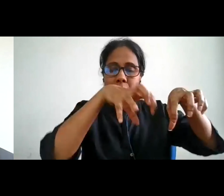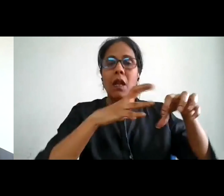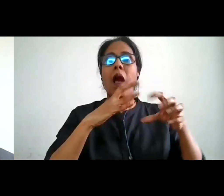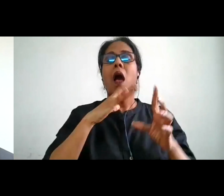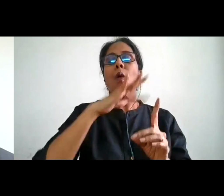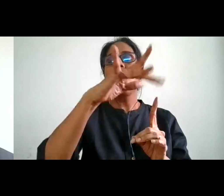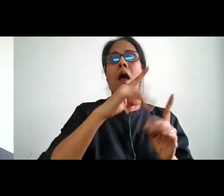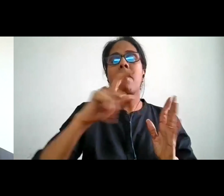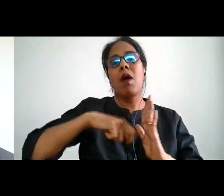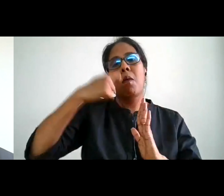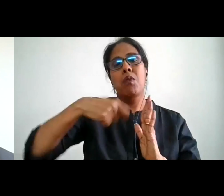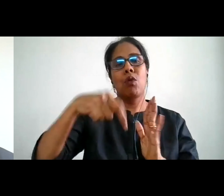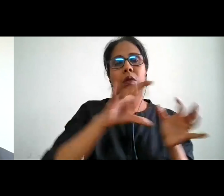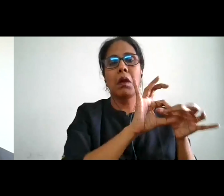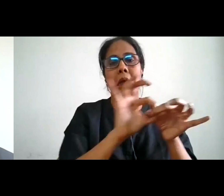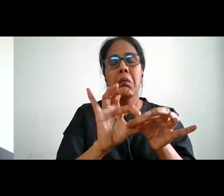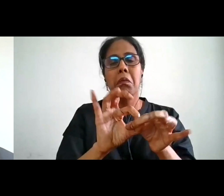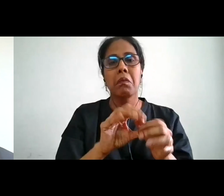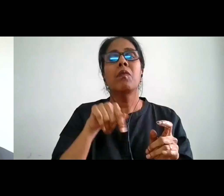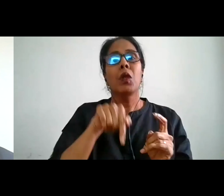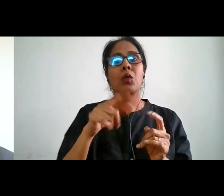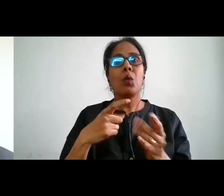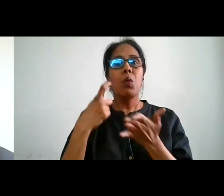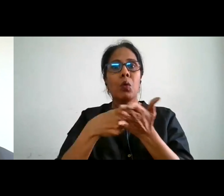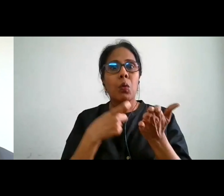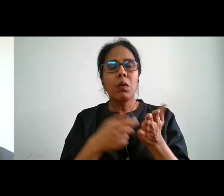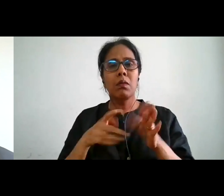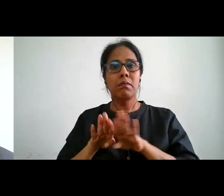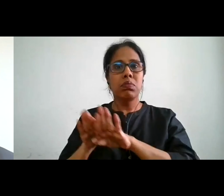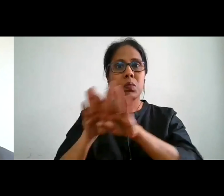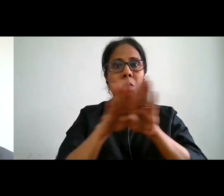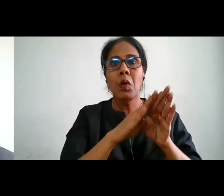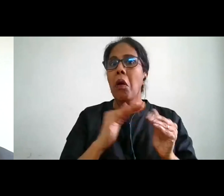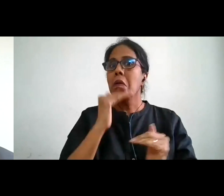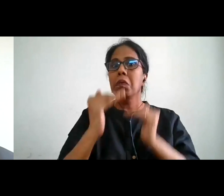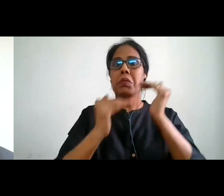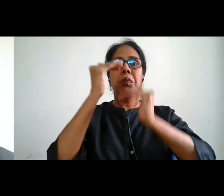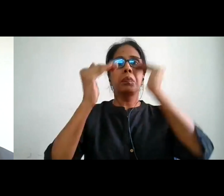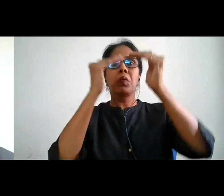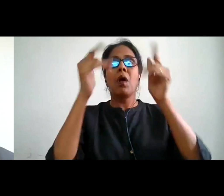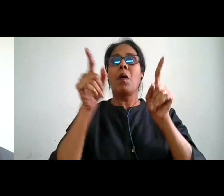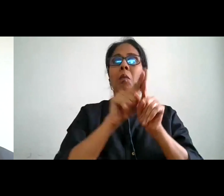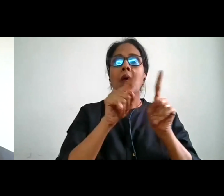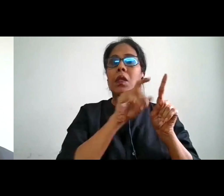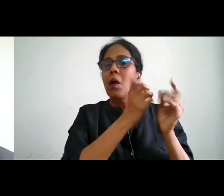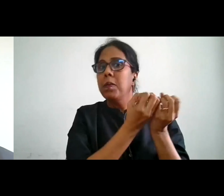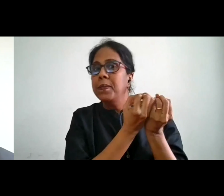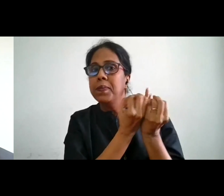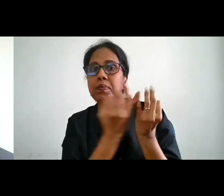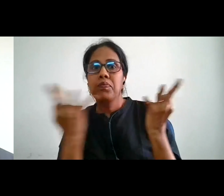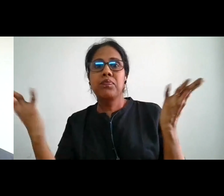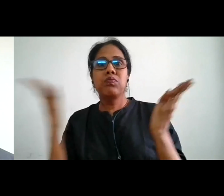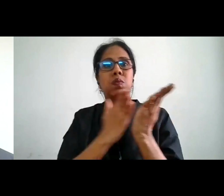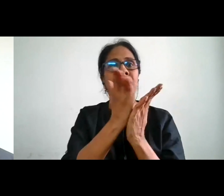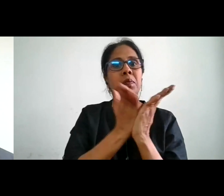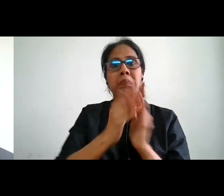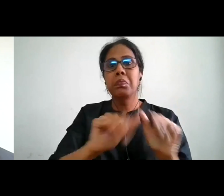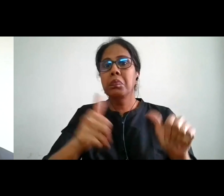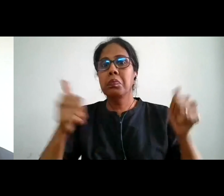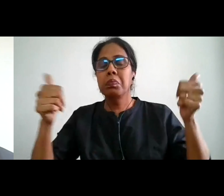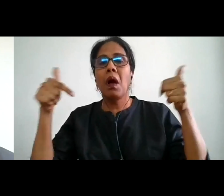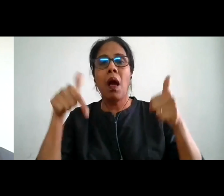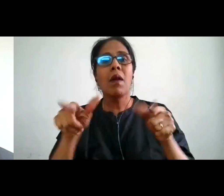-Fi technology and standards have rapidly scaled vertically as well as horizontally, I think a sustainable business model for